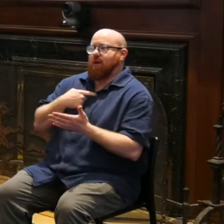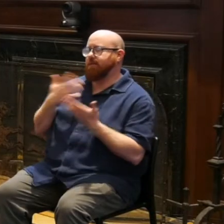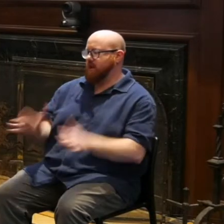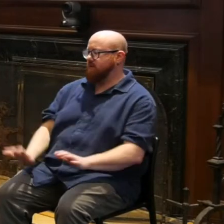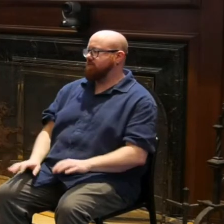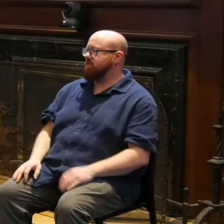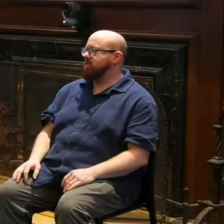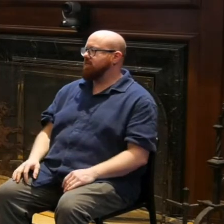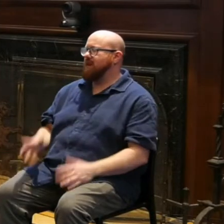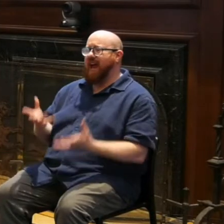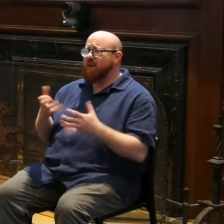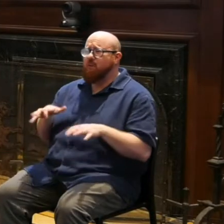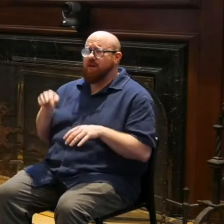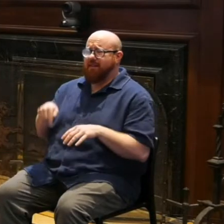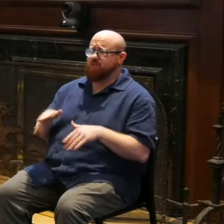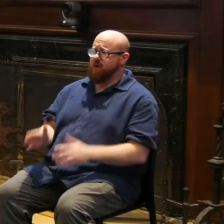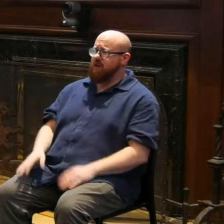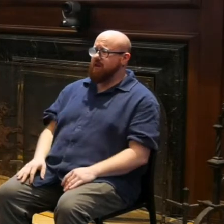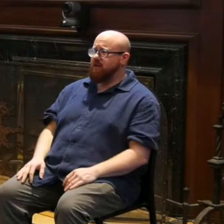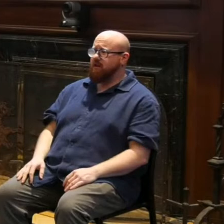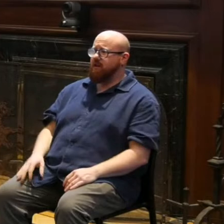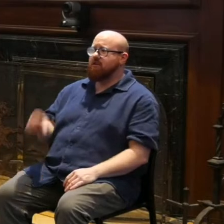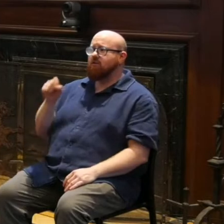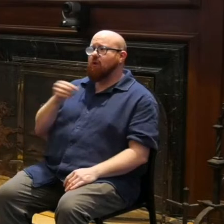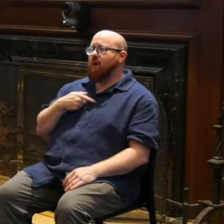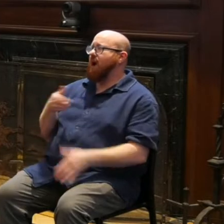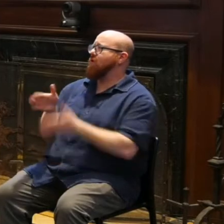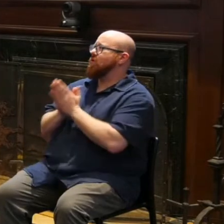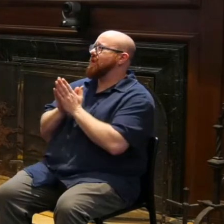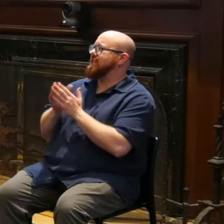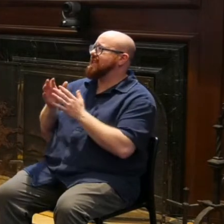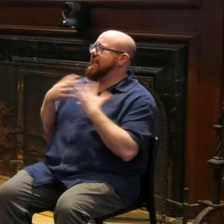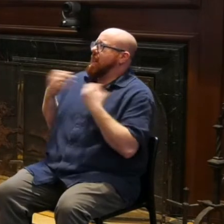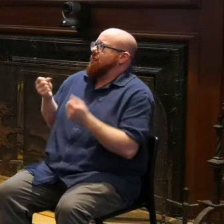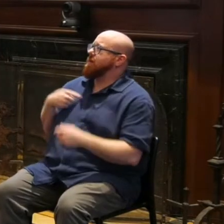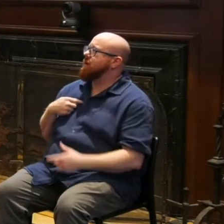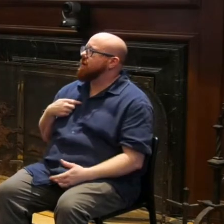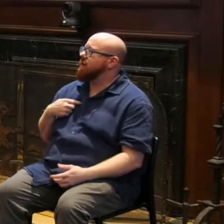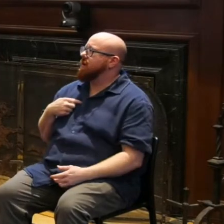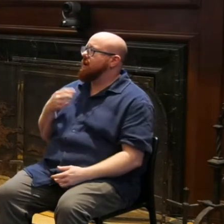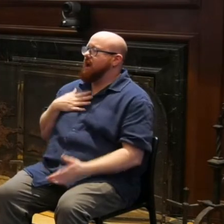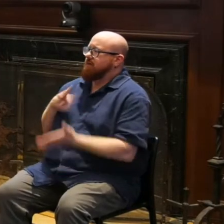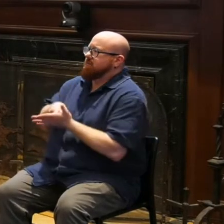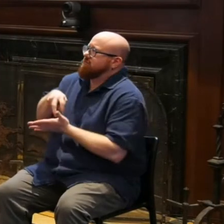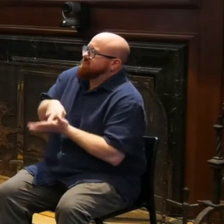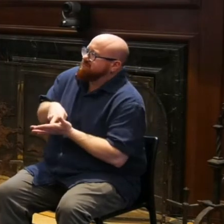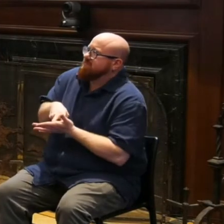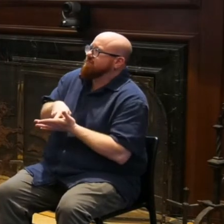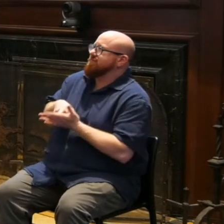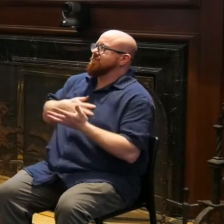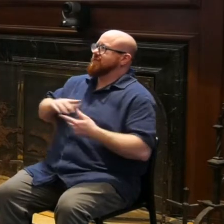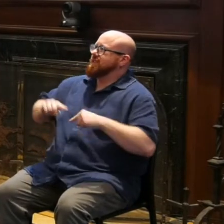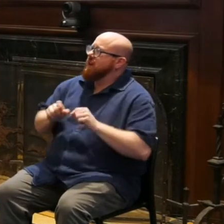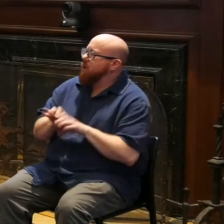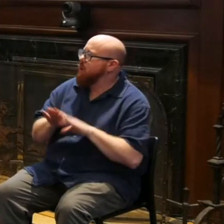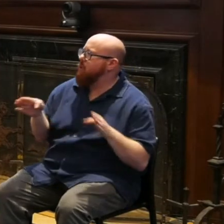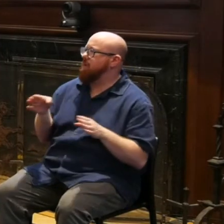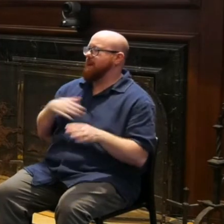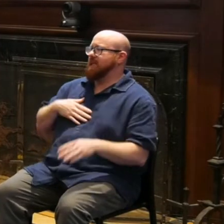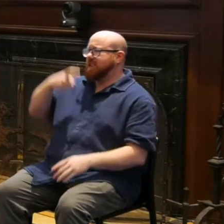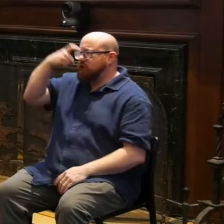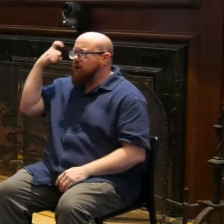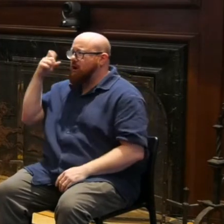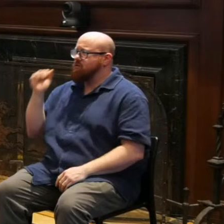I don't want to be this way. So I ask God for healing. I come kneeling, open wounds, scars, and all.